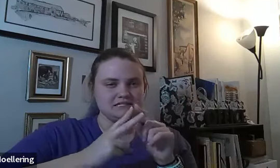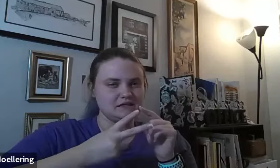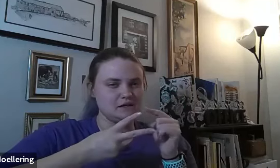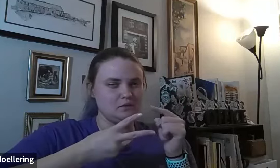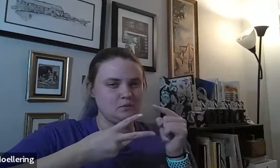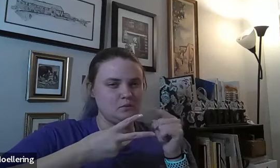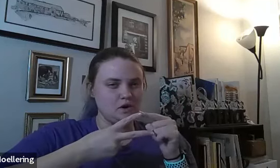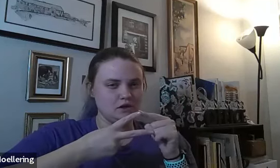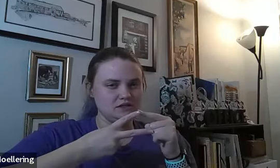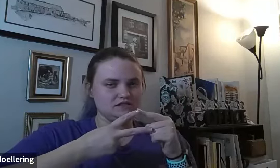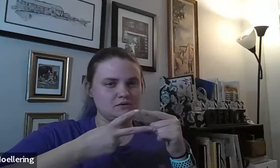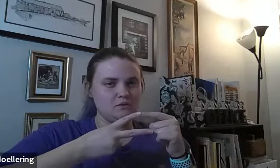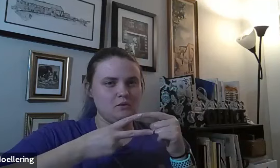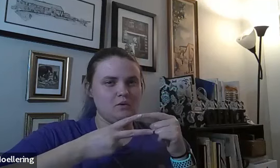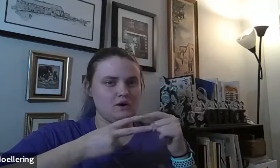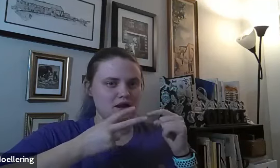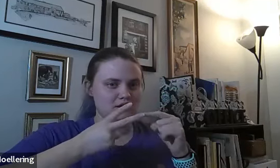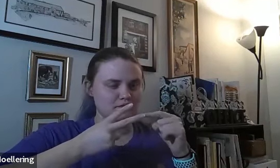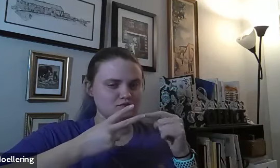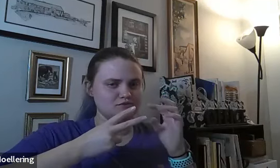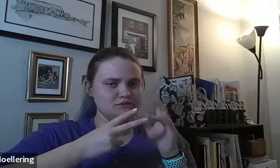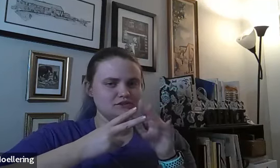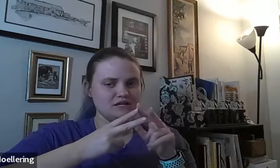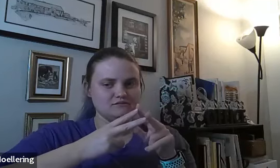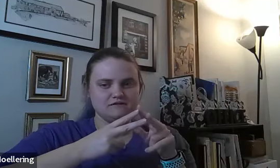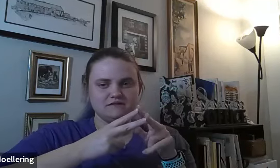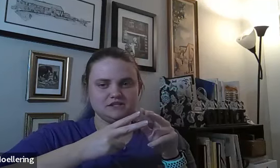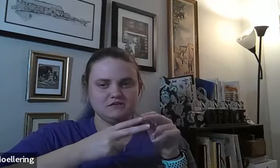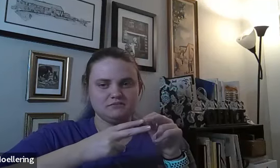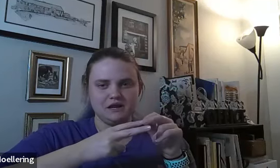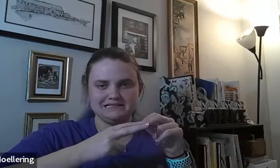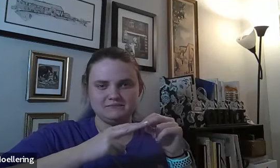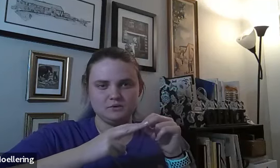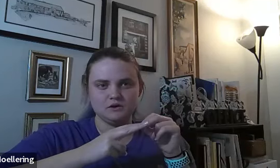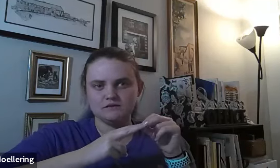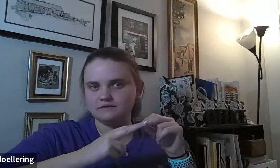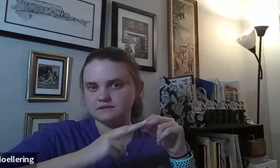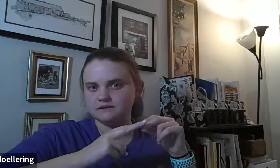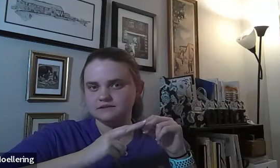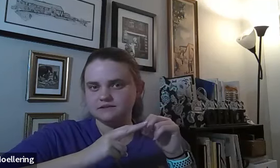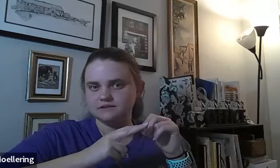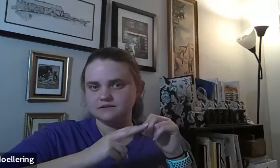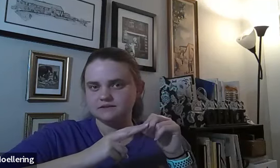practice words or numbers? Which would you guys want to finish off practicing more of?